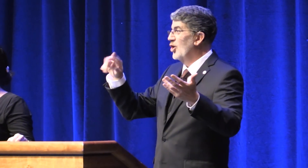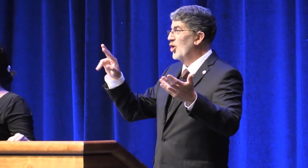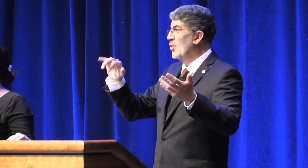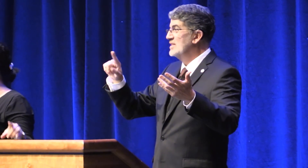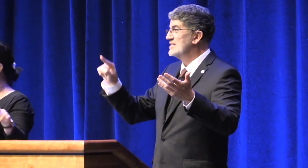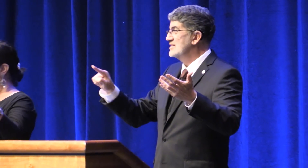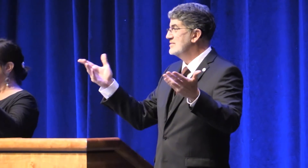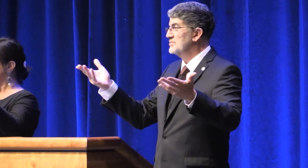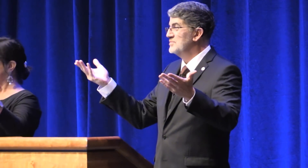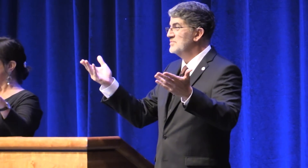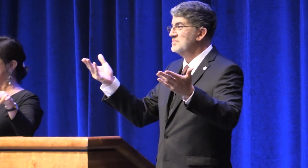Bernard?